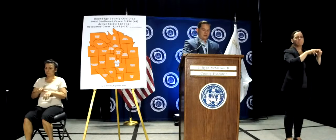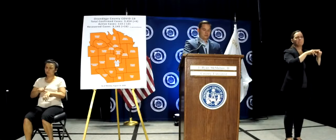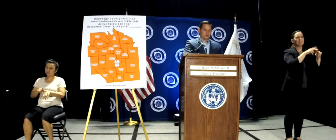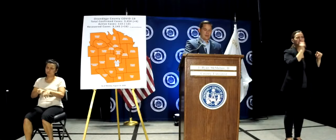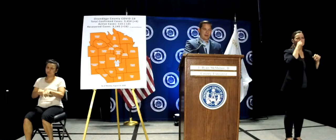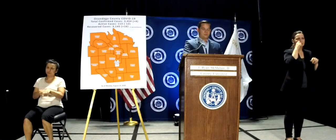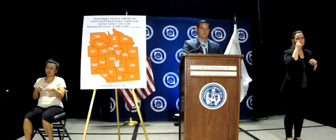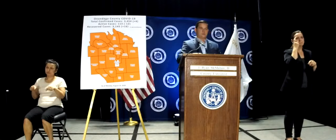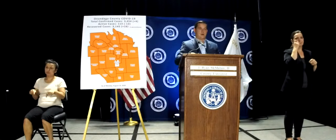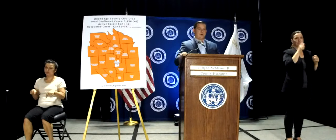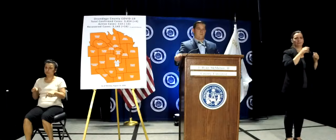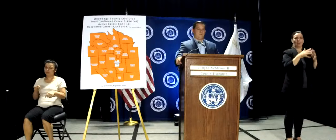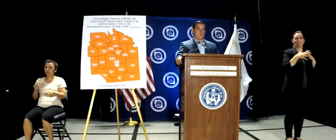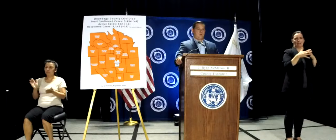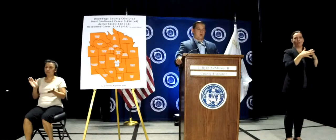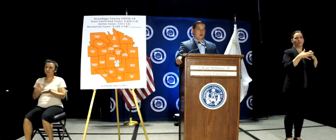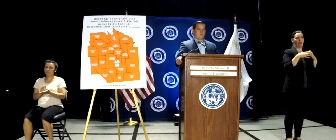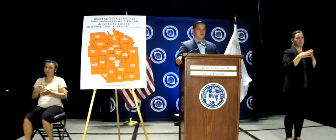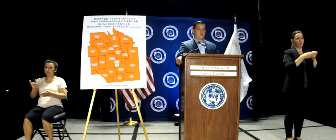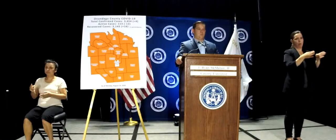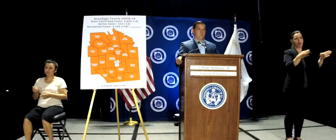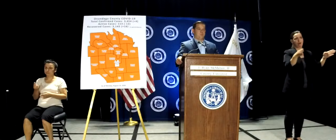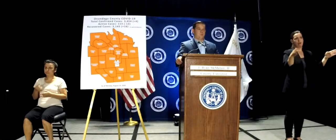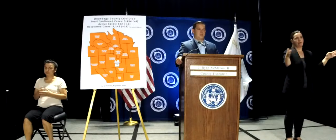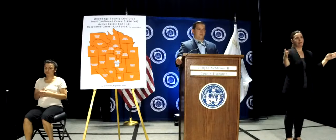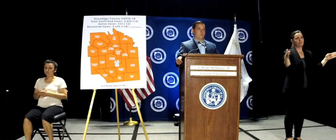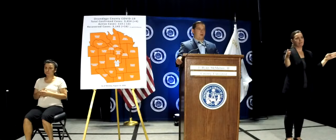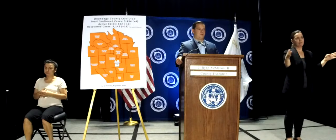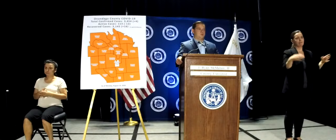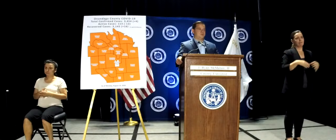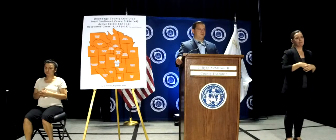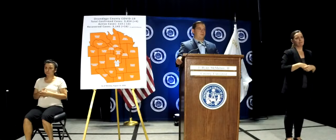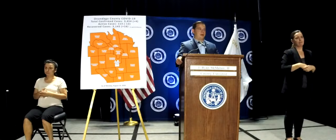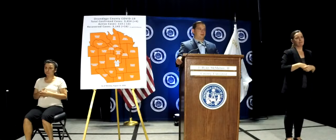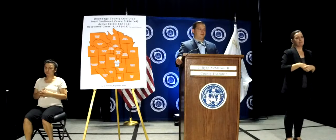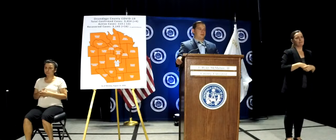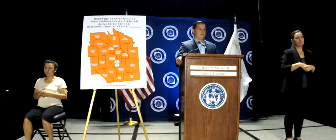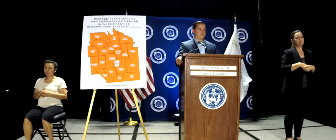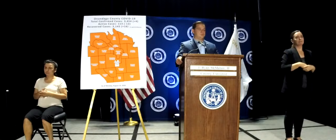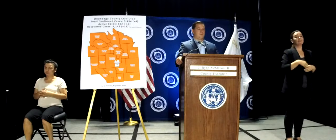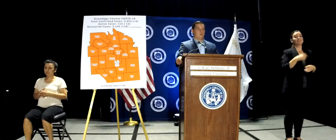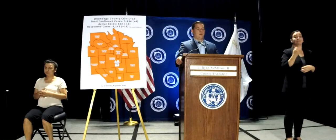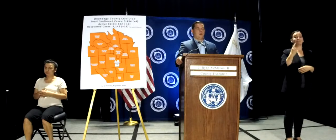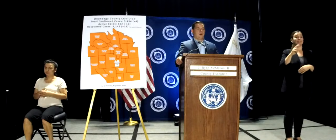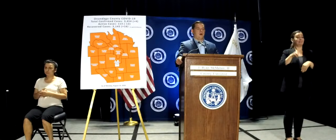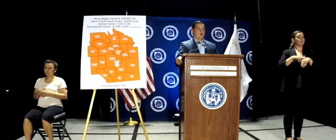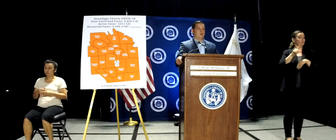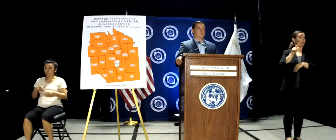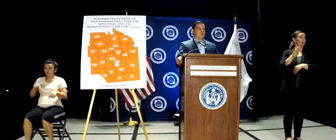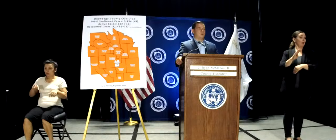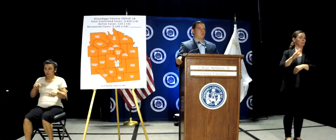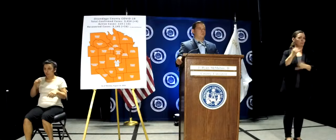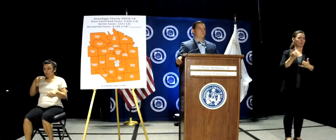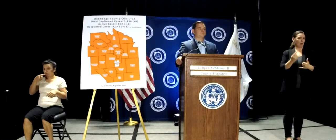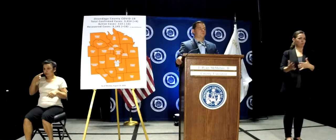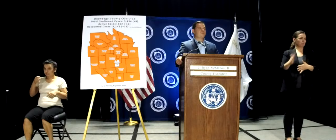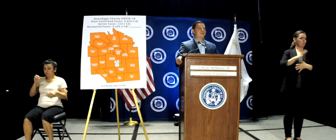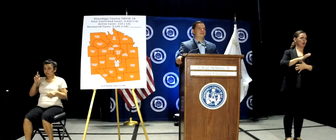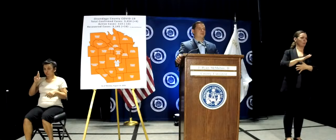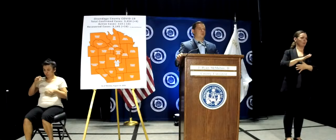your national labs are now taking preference with symptomatic cases, and